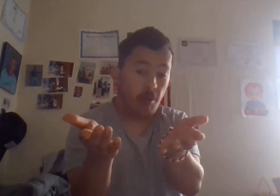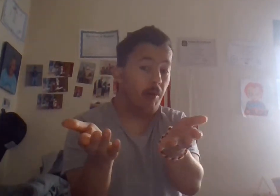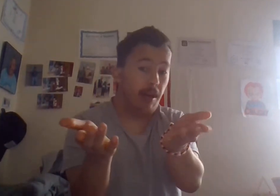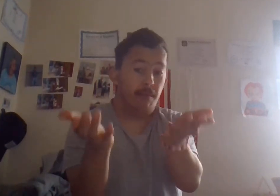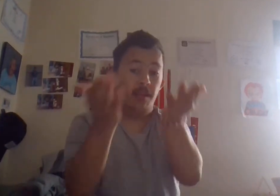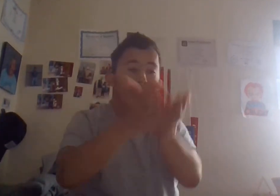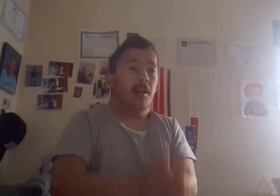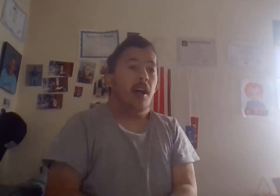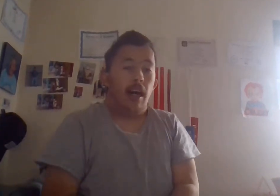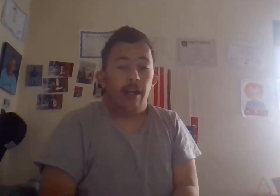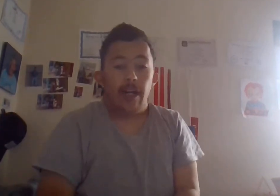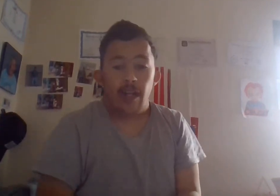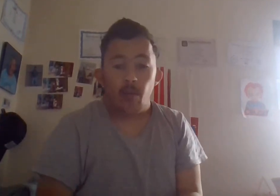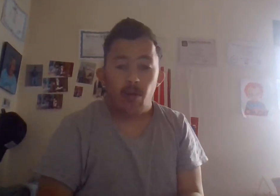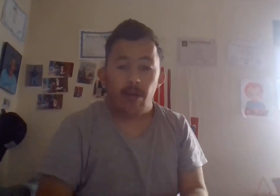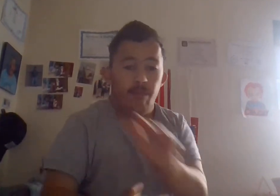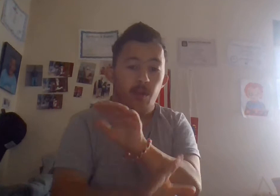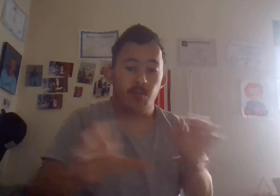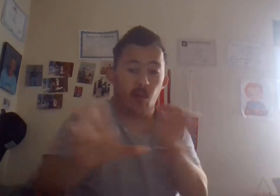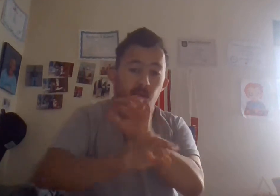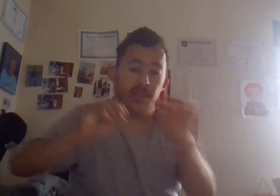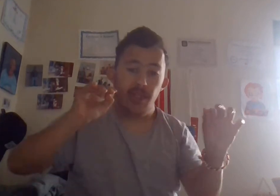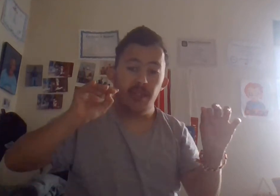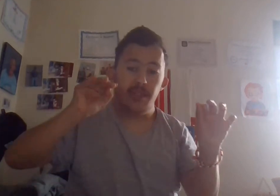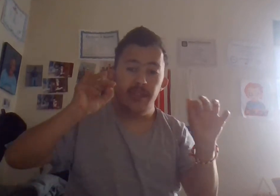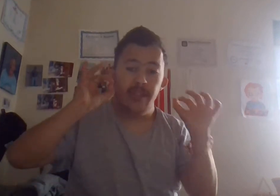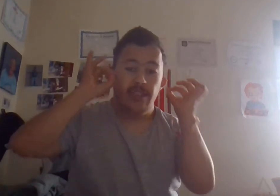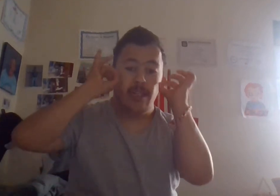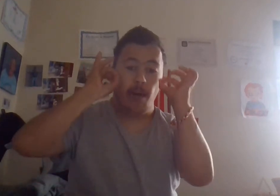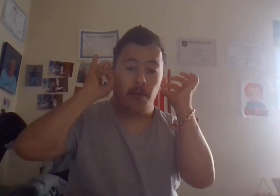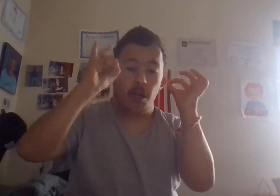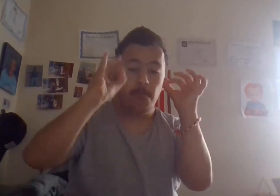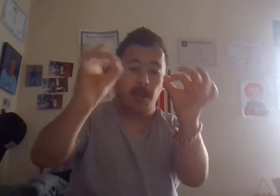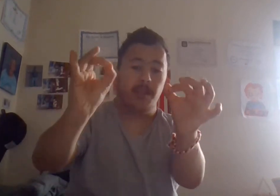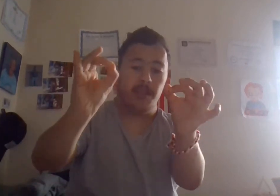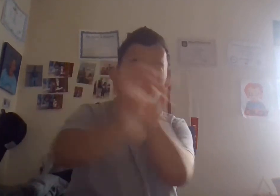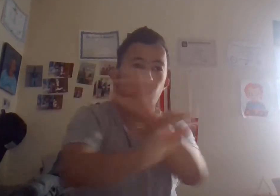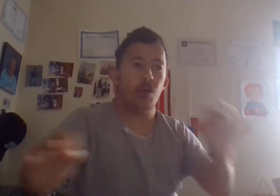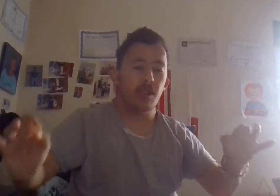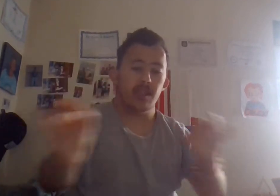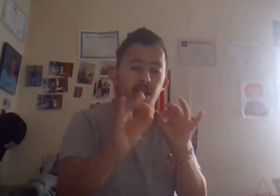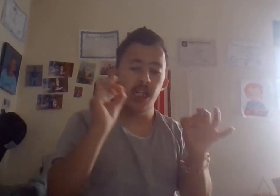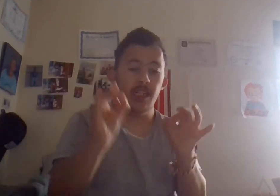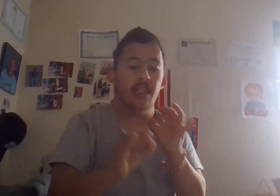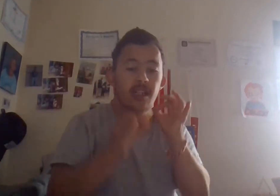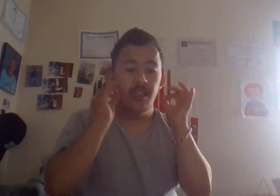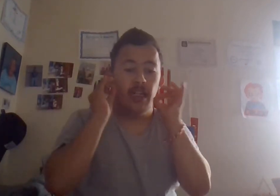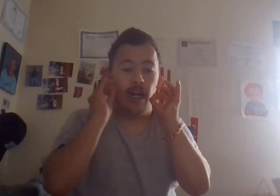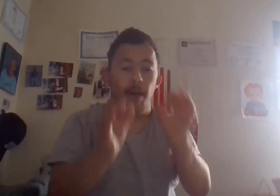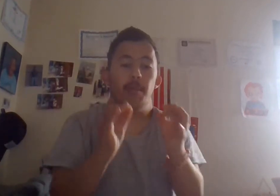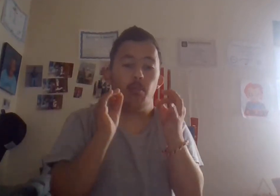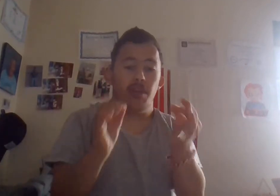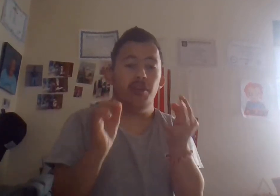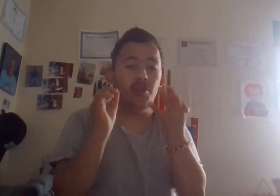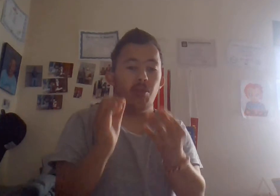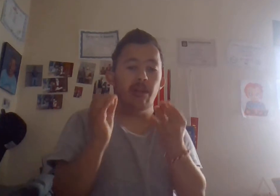life. I don't want to film long things. I'll try to make this shorter and cut. I've been wanting to do a reality